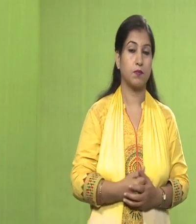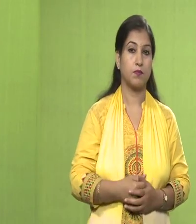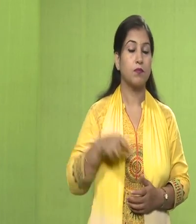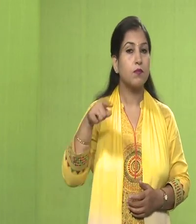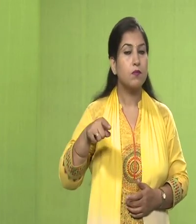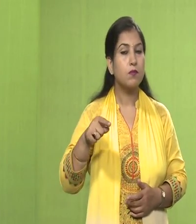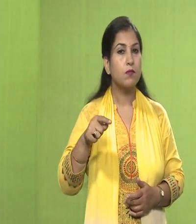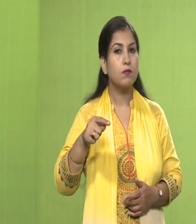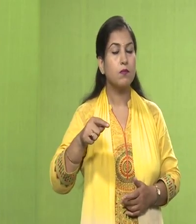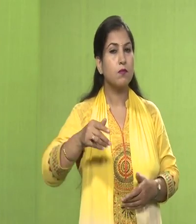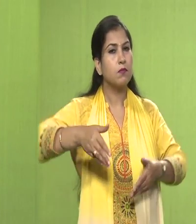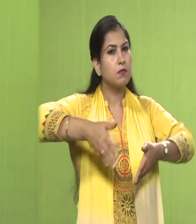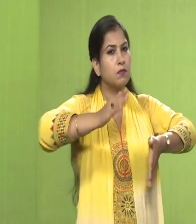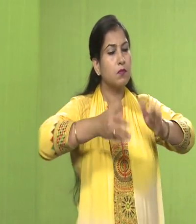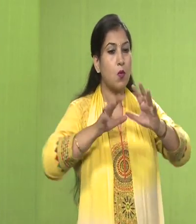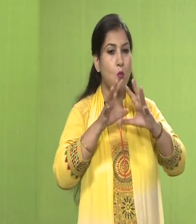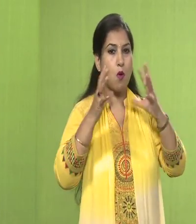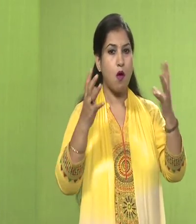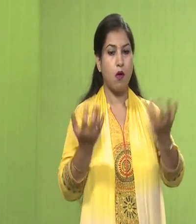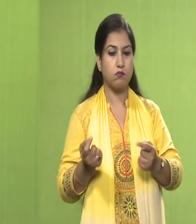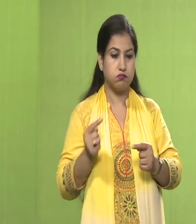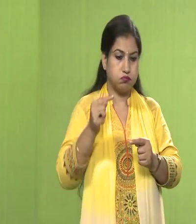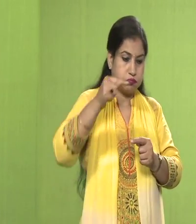who traveled all around the world?